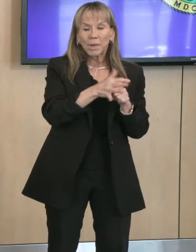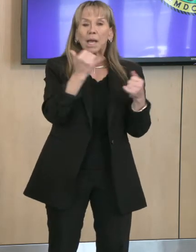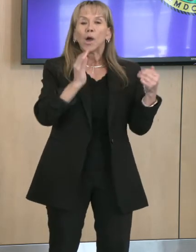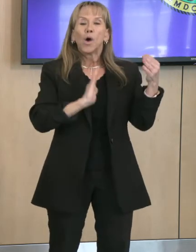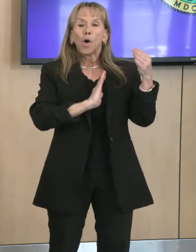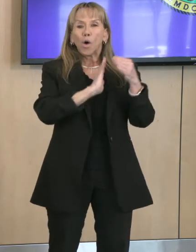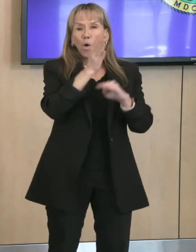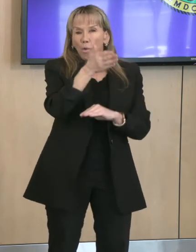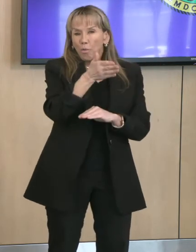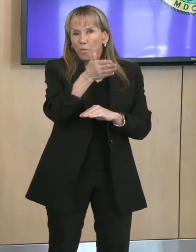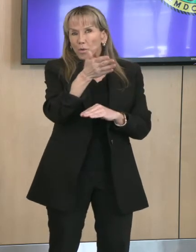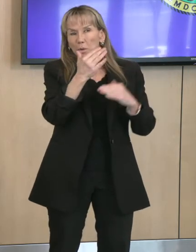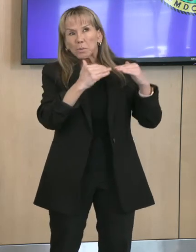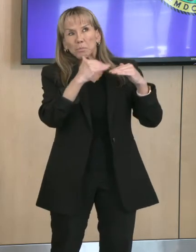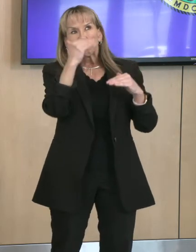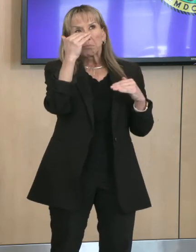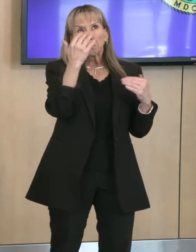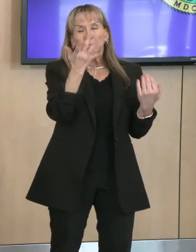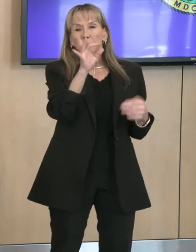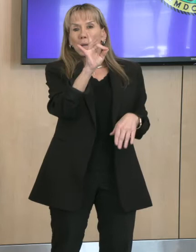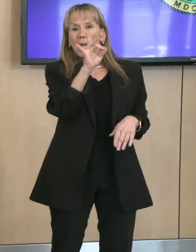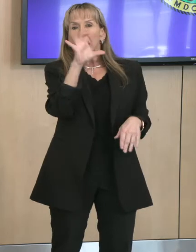over